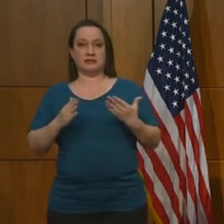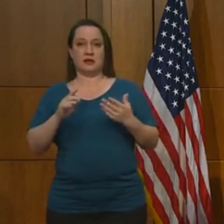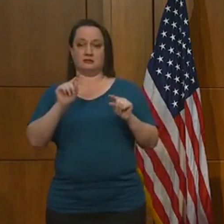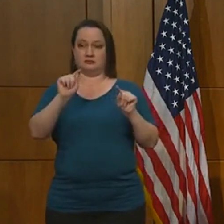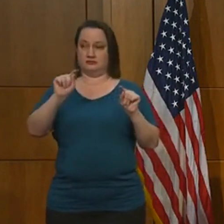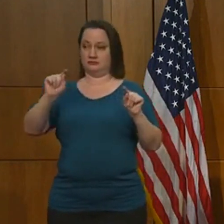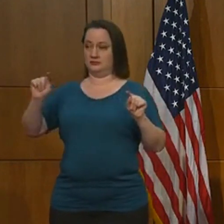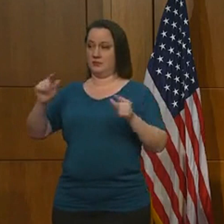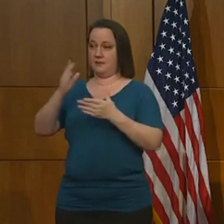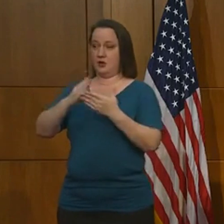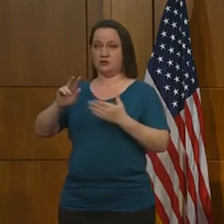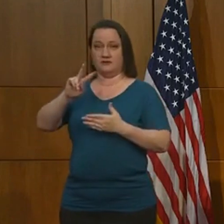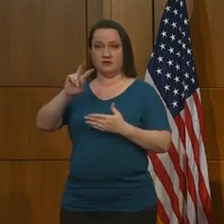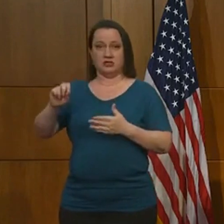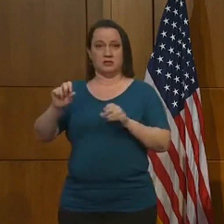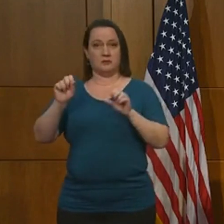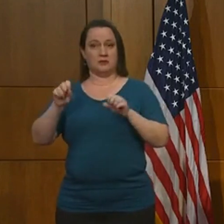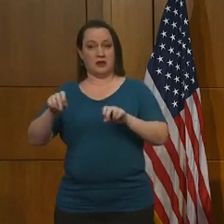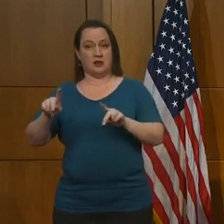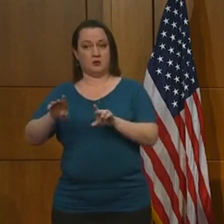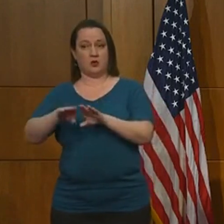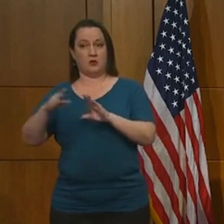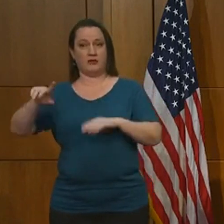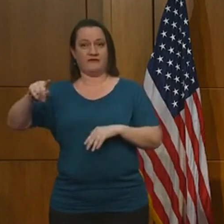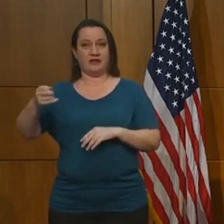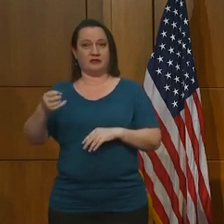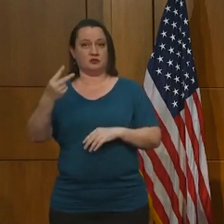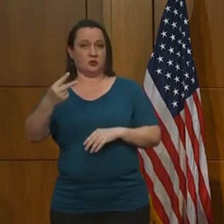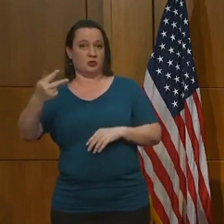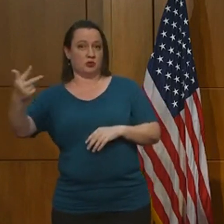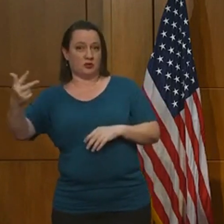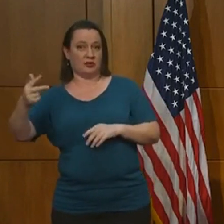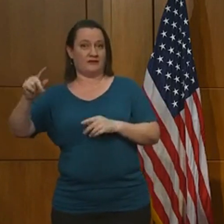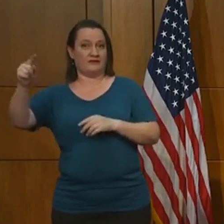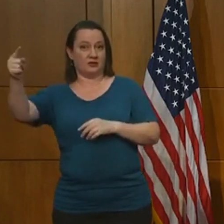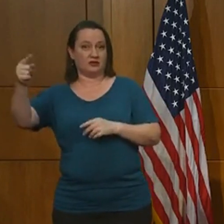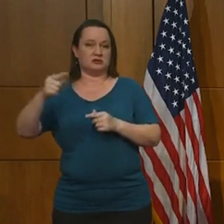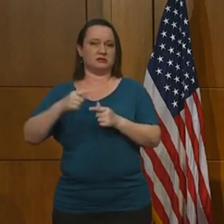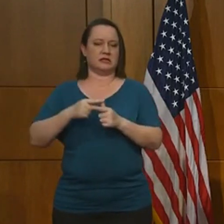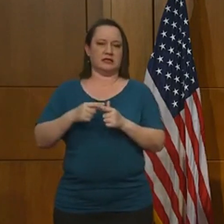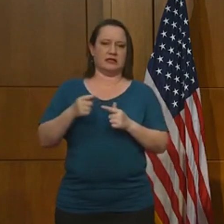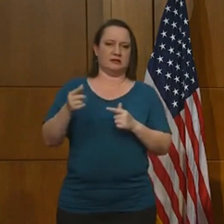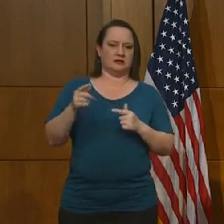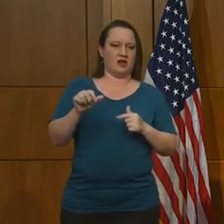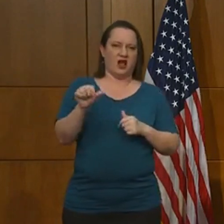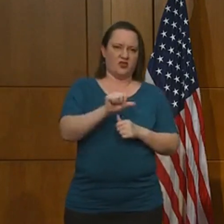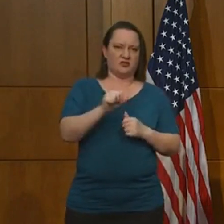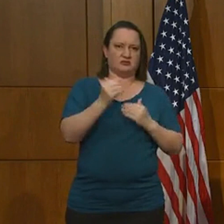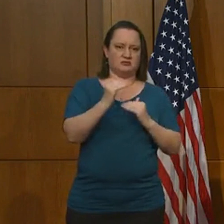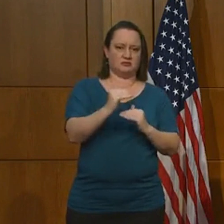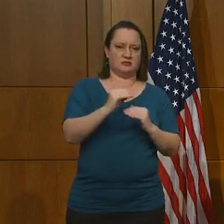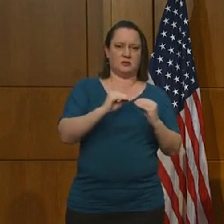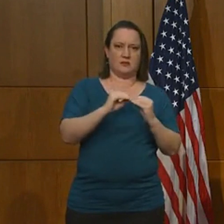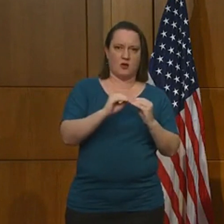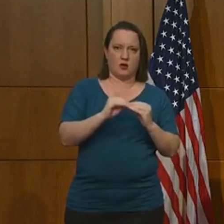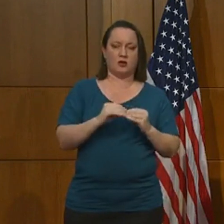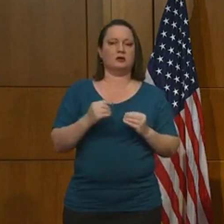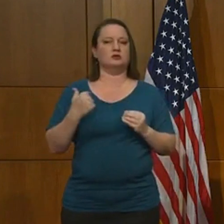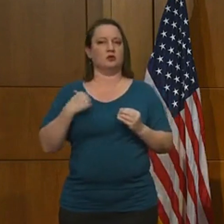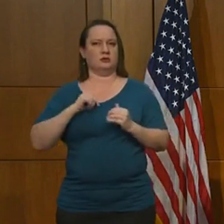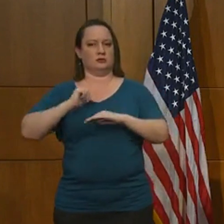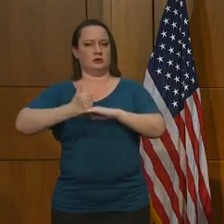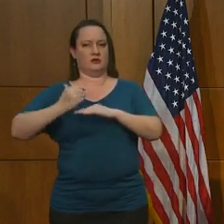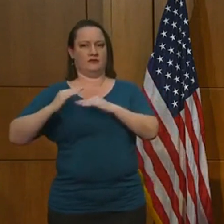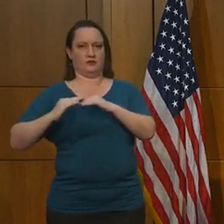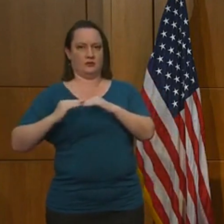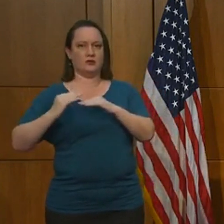three before others? And the answer to that is we have placed a floor, and I've done that to be consistent across Virginia, and